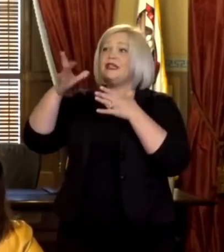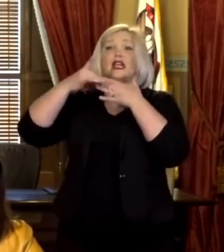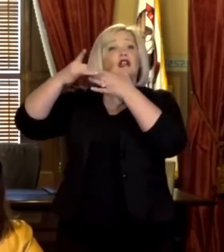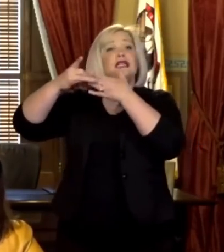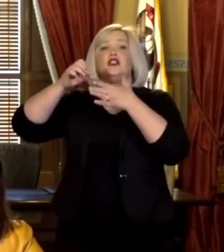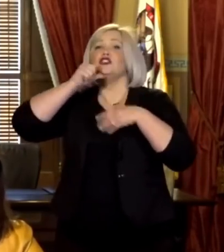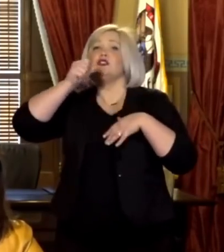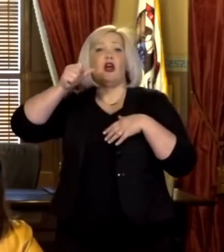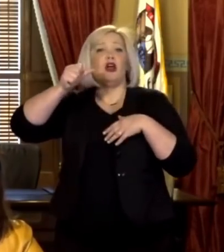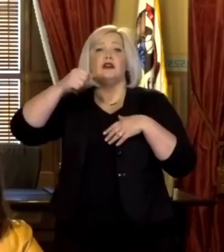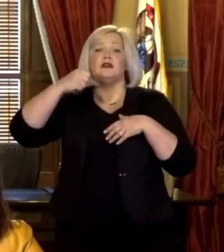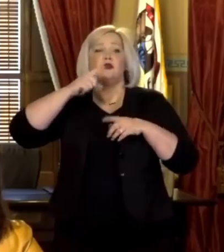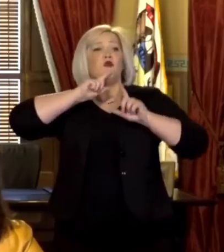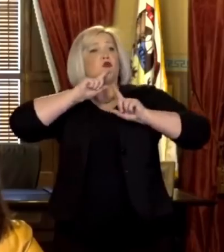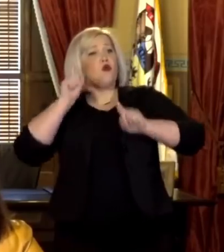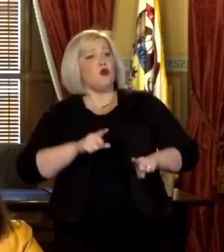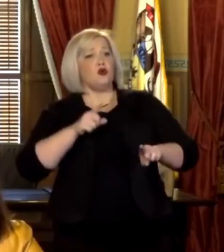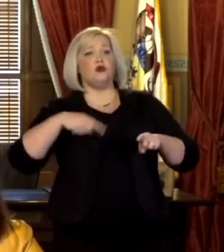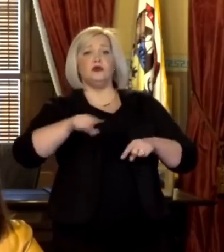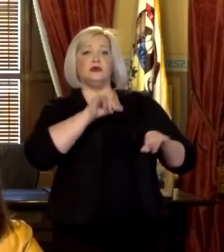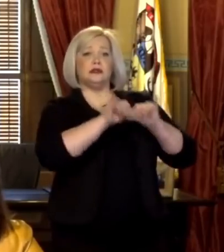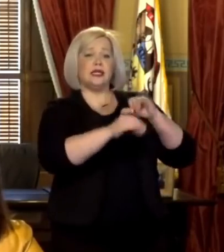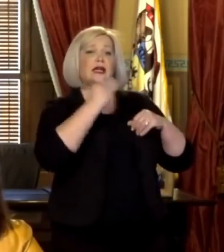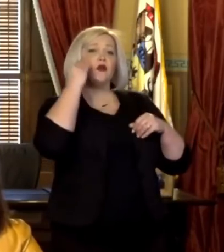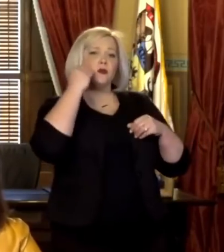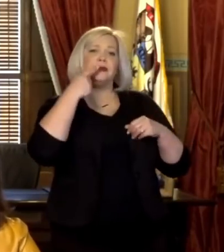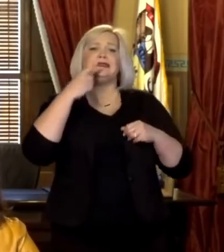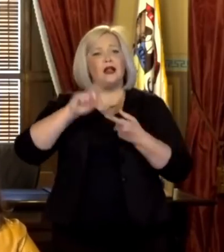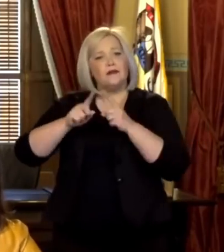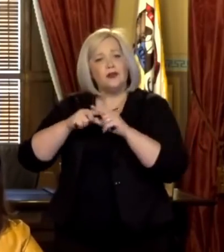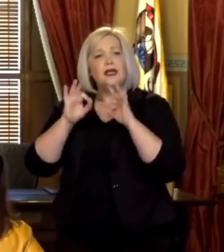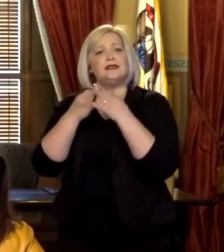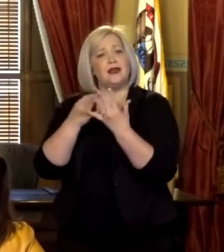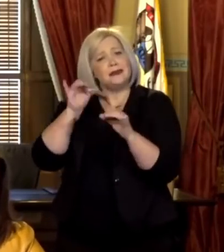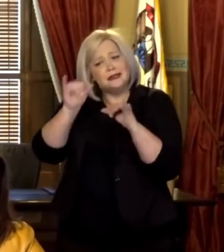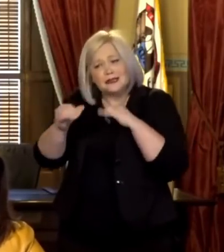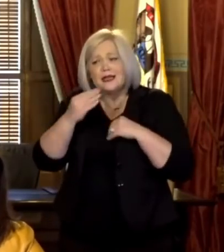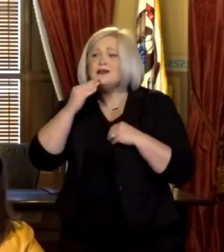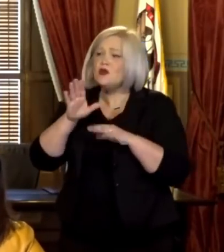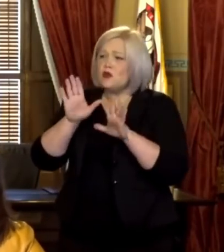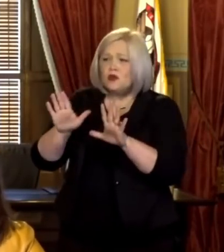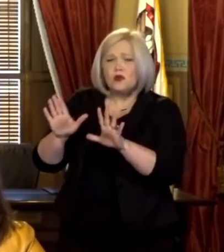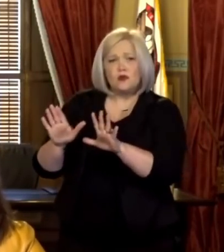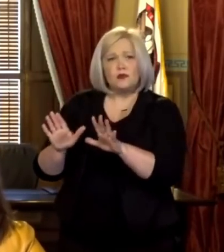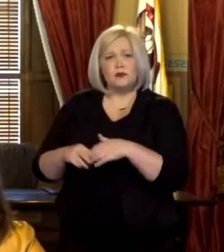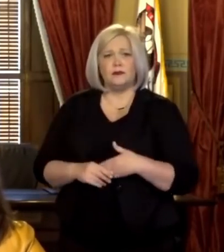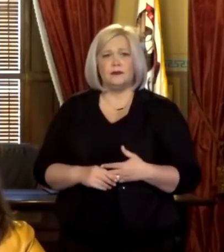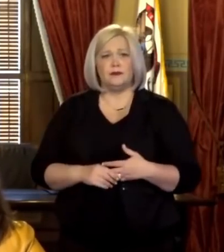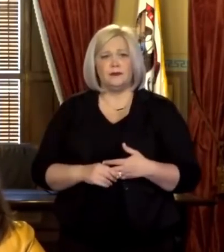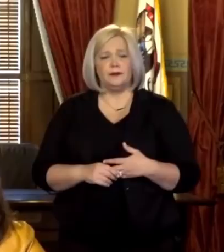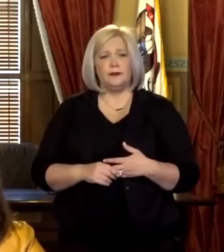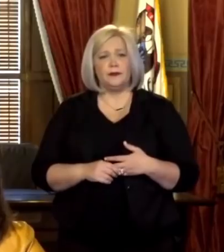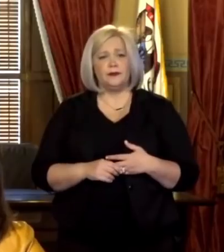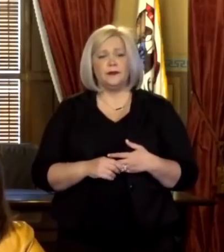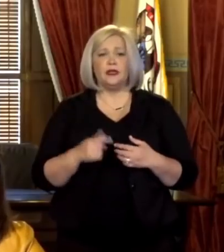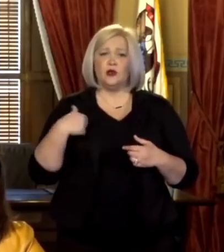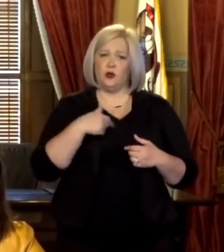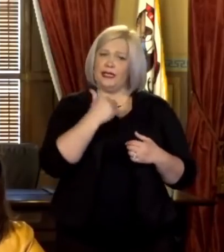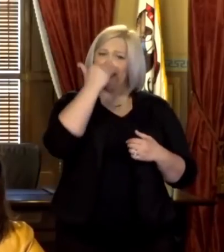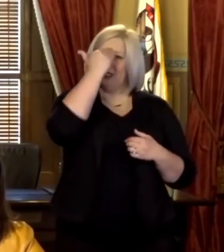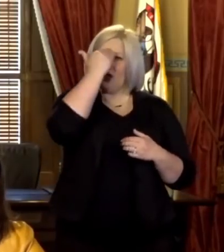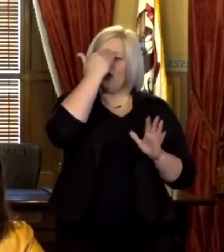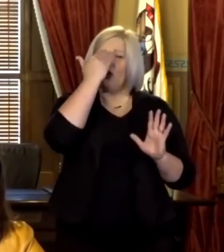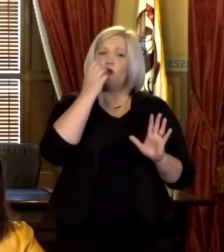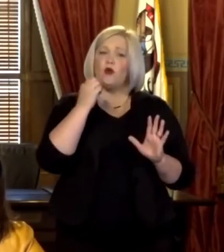aren't being as aggressive, they can still do their part to keep themselves and their family members safe. Most of us know and have